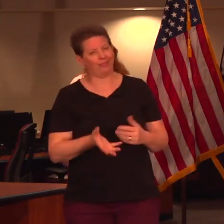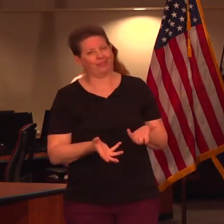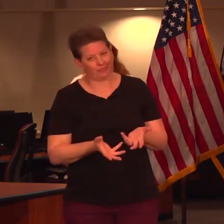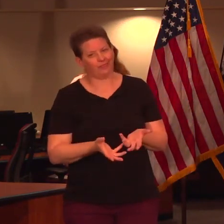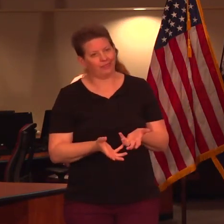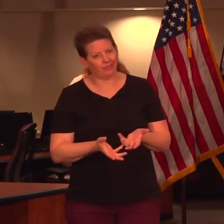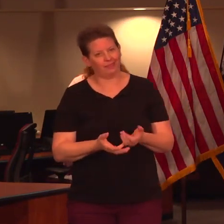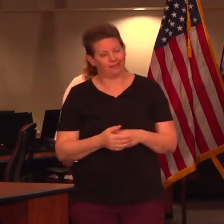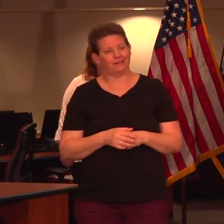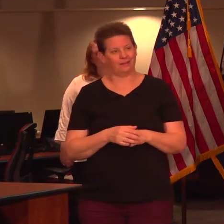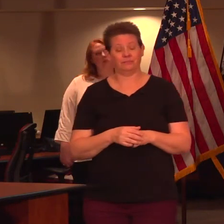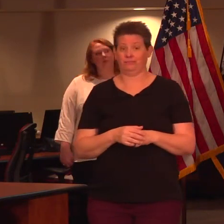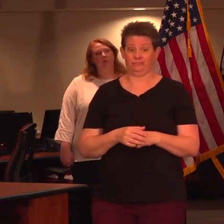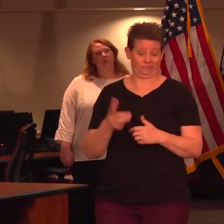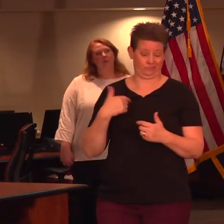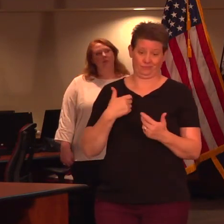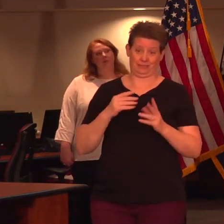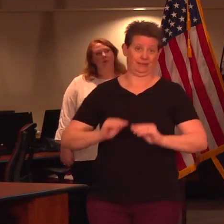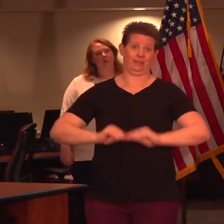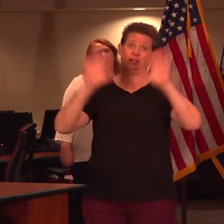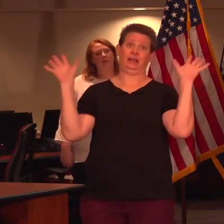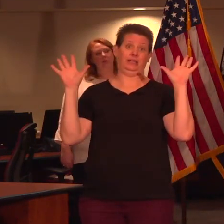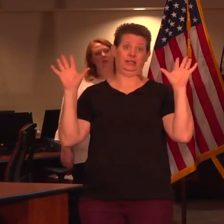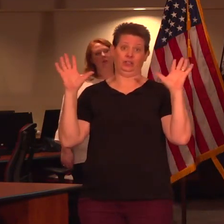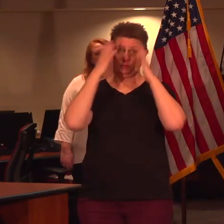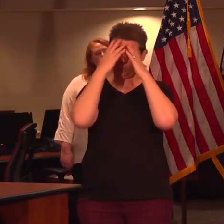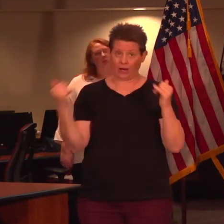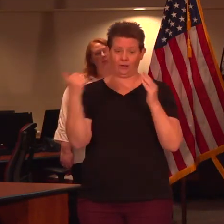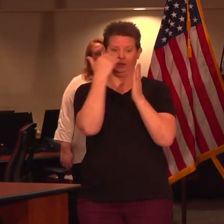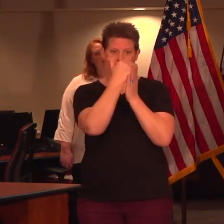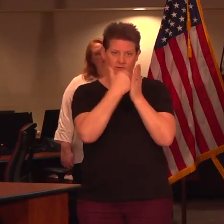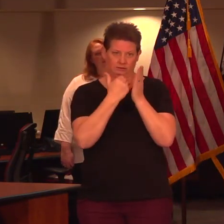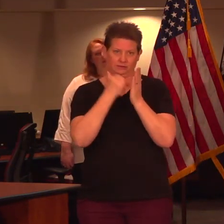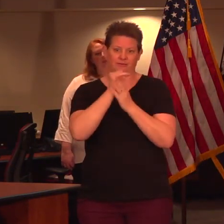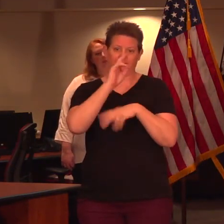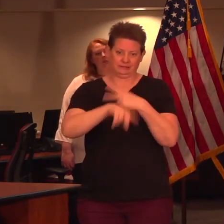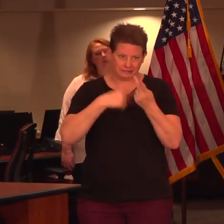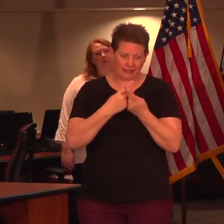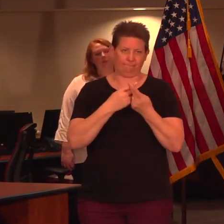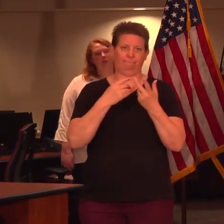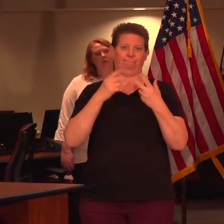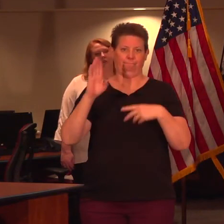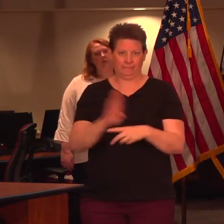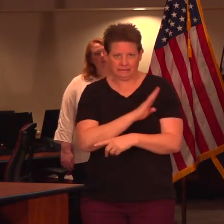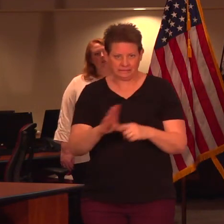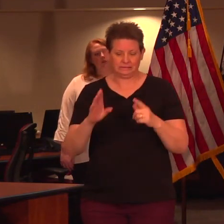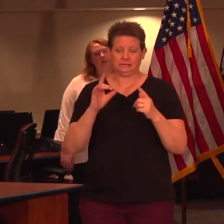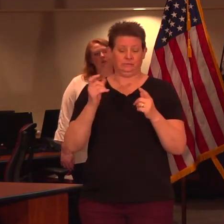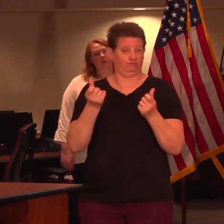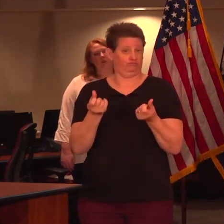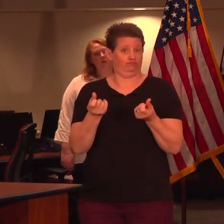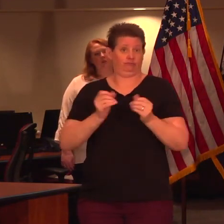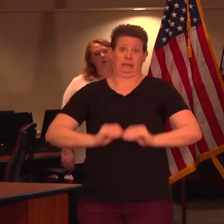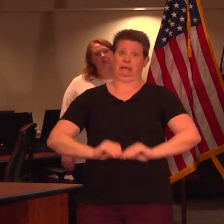we've tried to make it very clear. That's why we listed those types of business in categories that are easy to understand, because those are